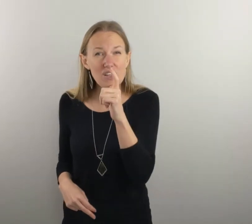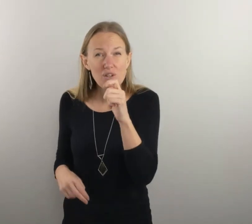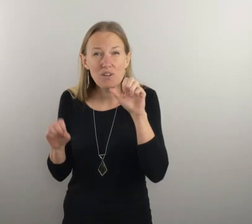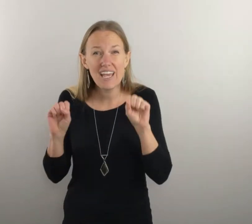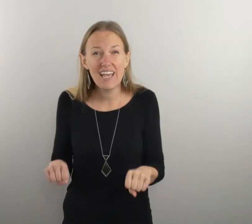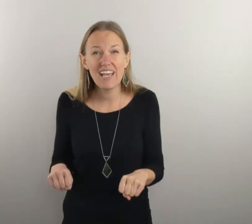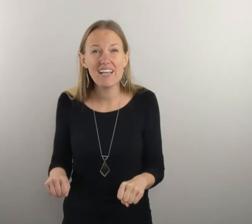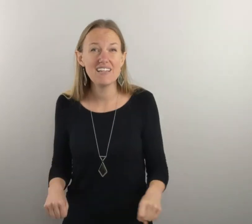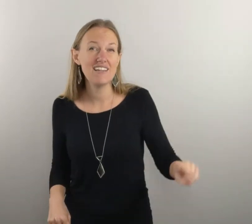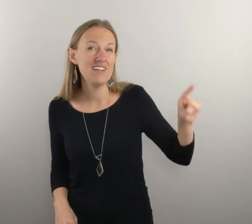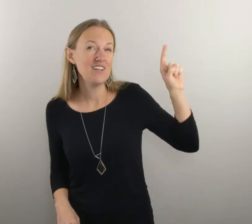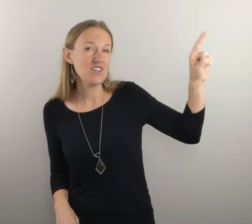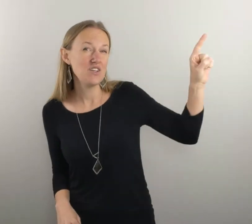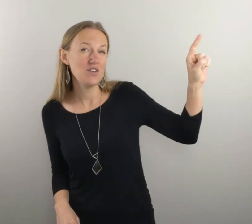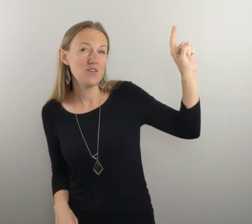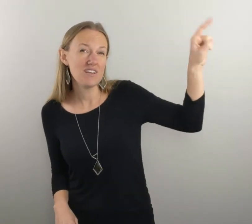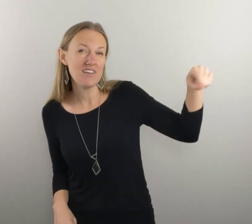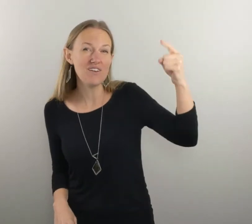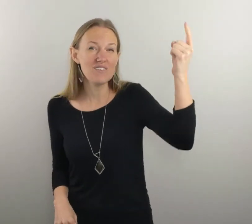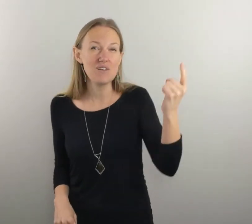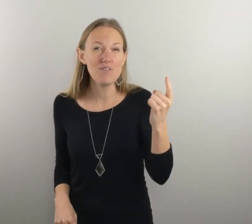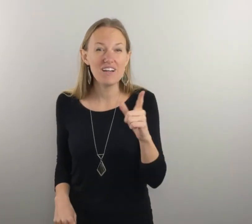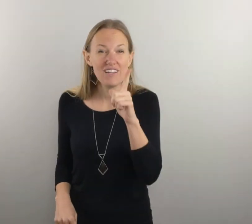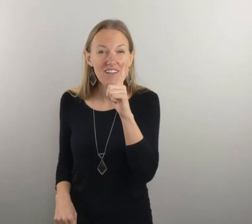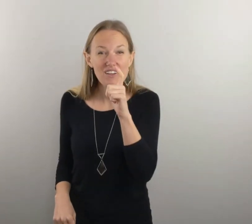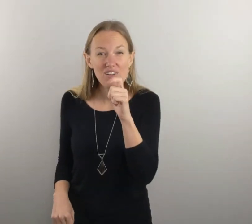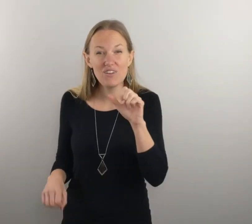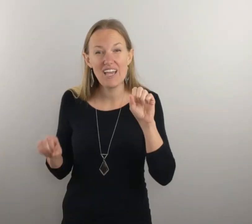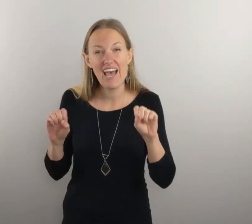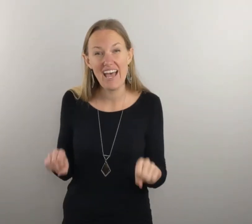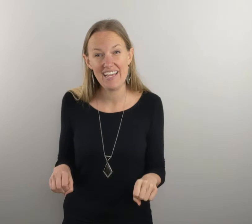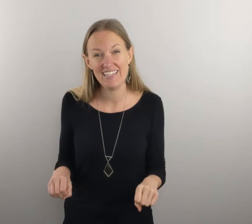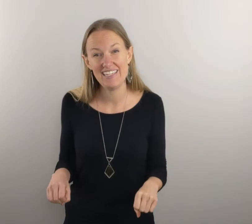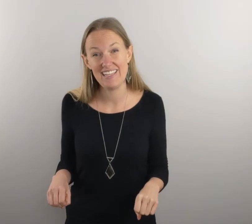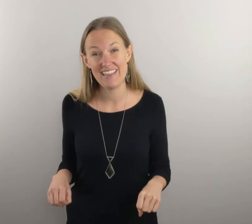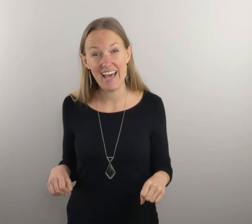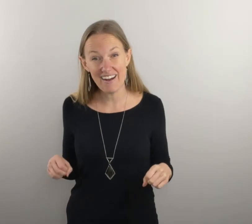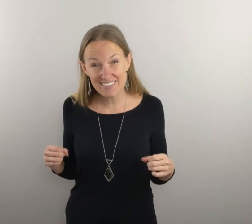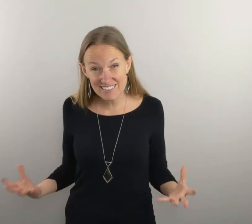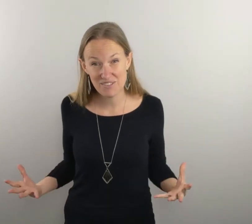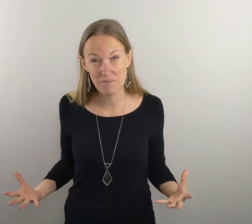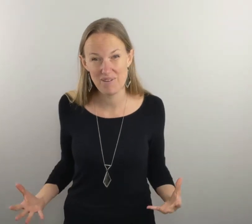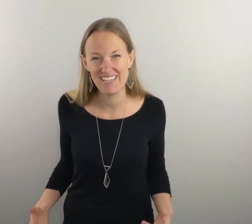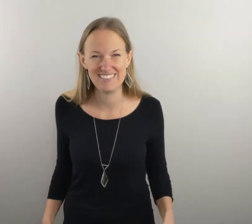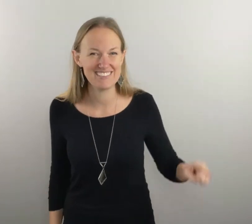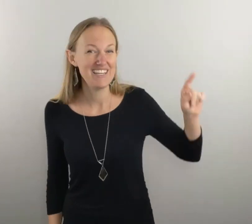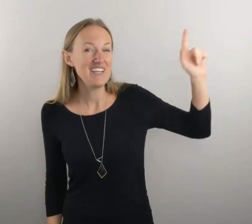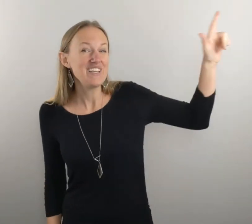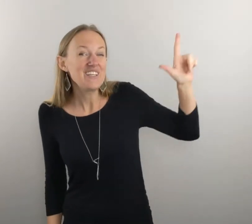who can. You are the only one who can. And then that also repeats.